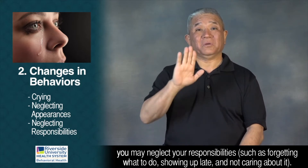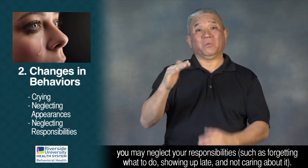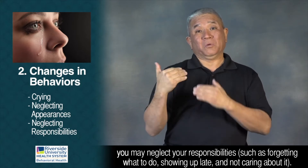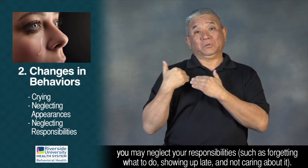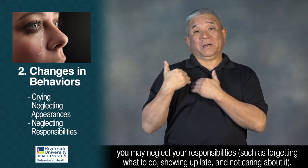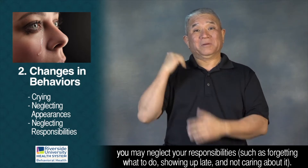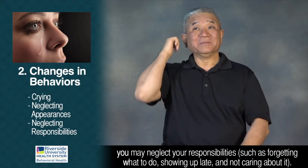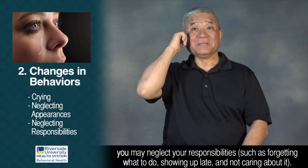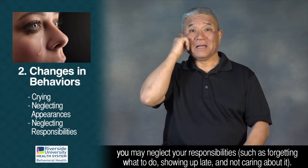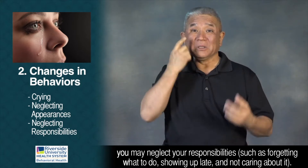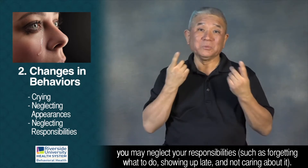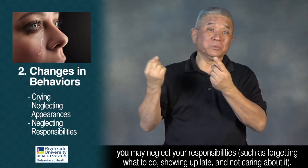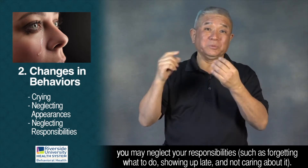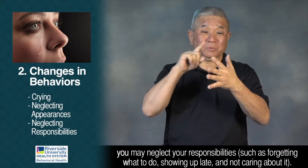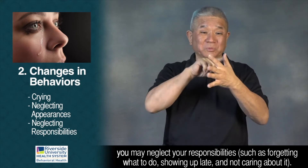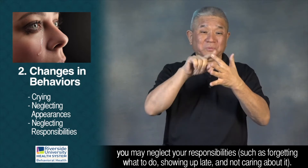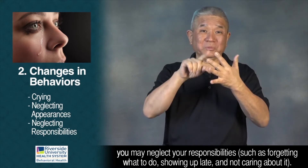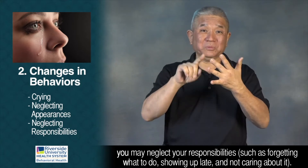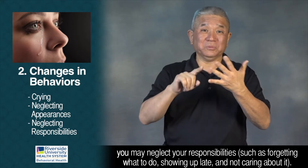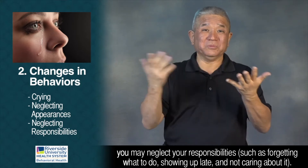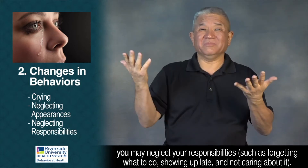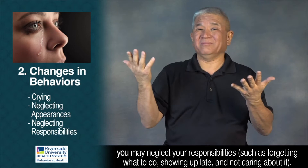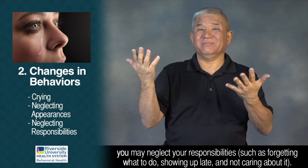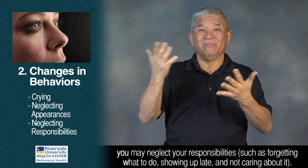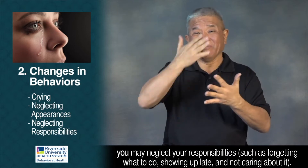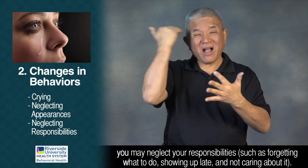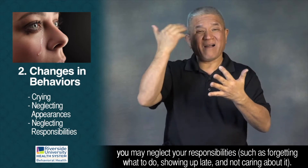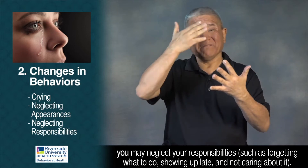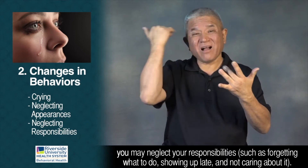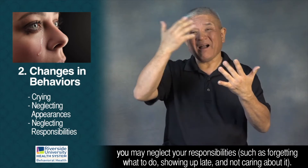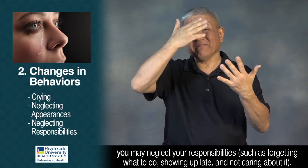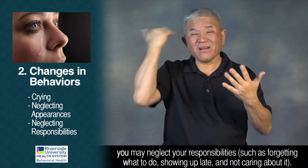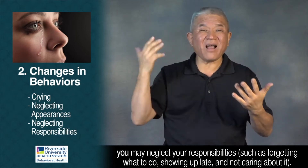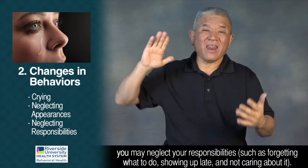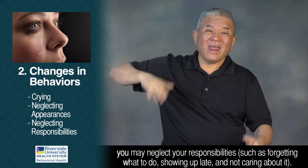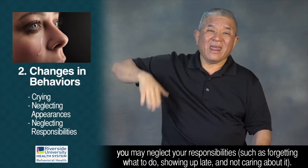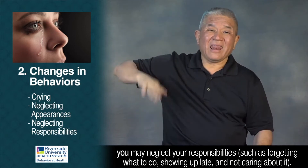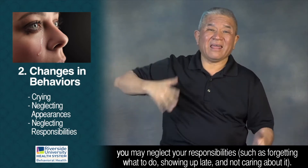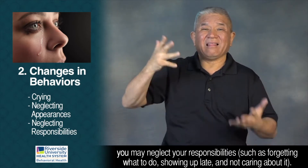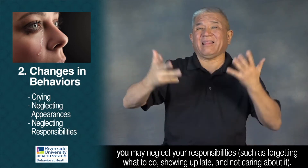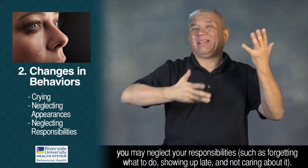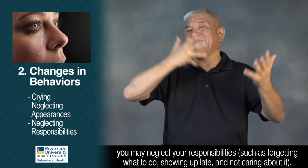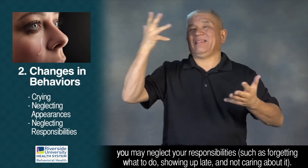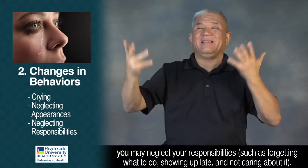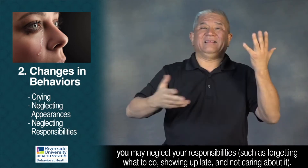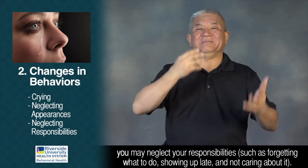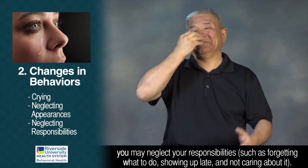You may neglect your responsibilities, such as forgetting what to do, showing up late, and not caring